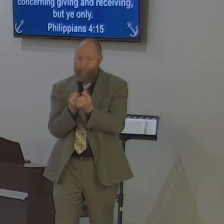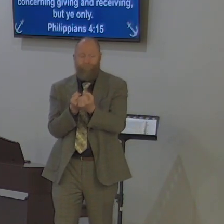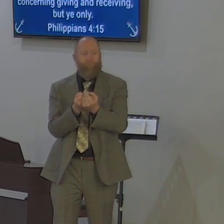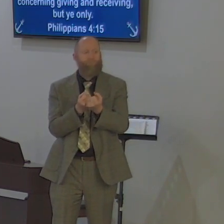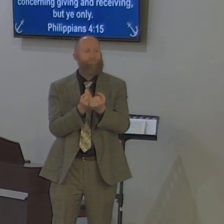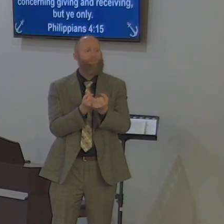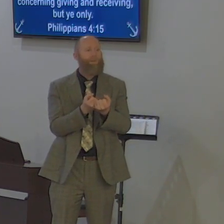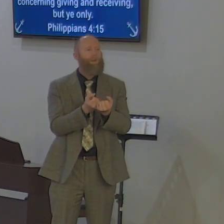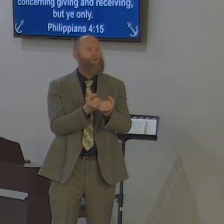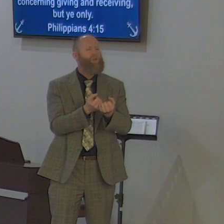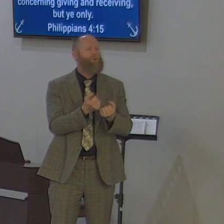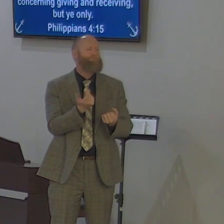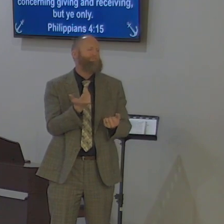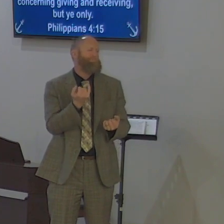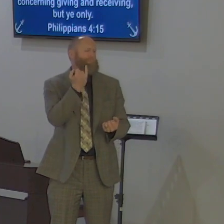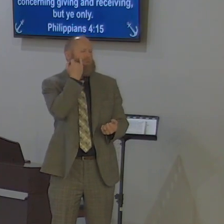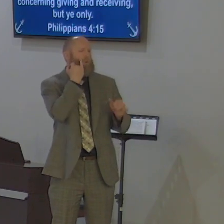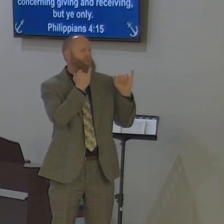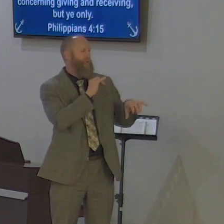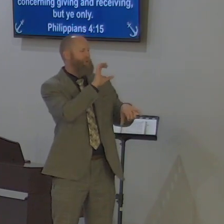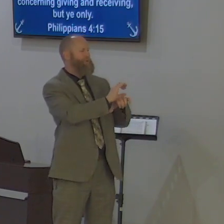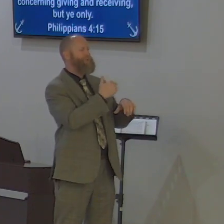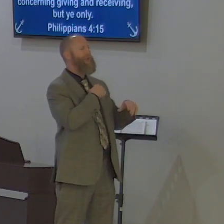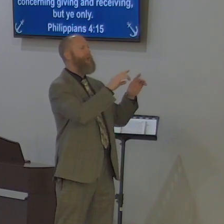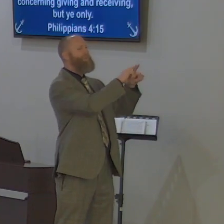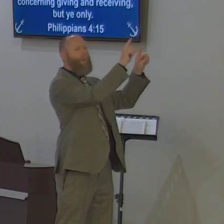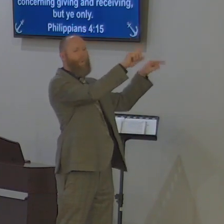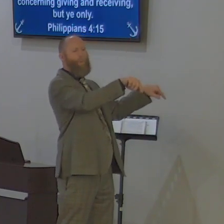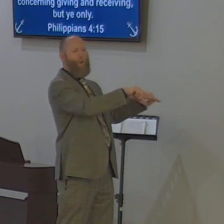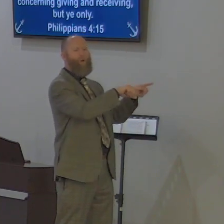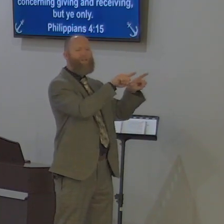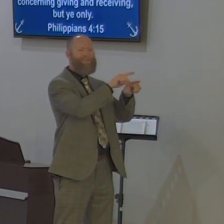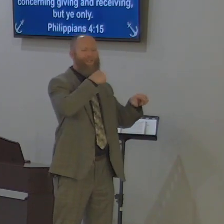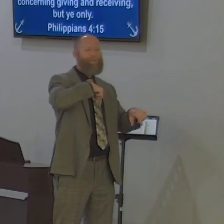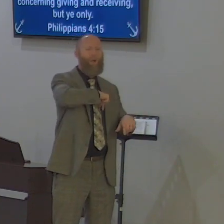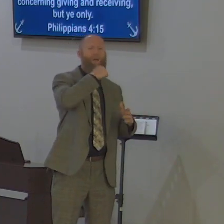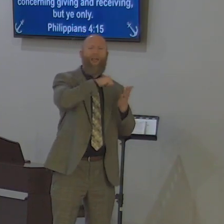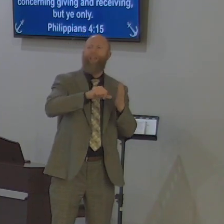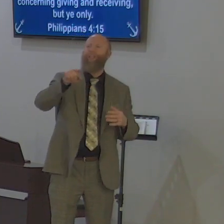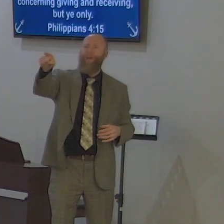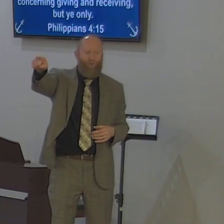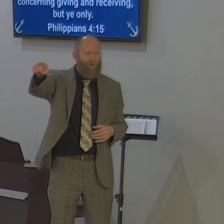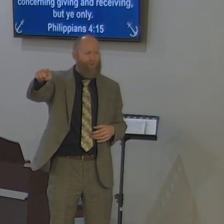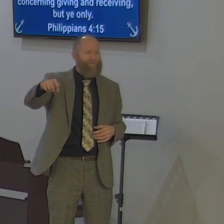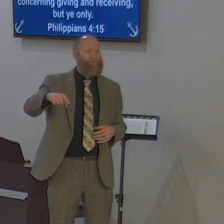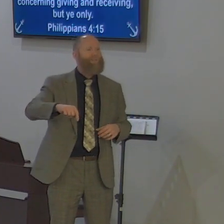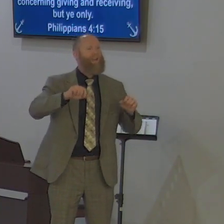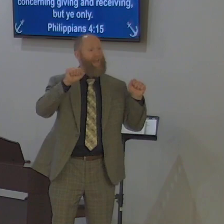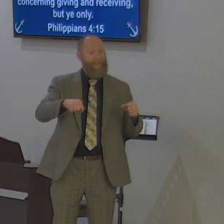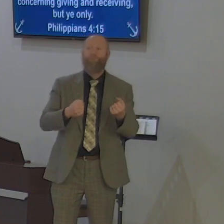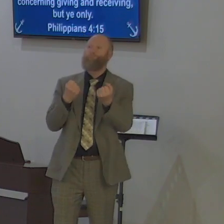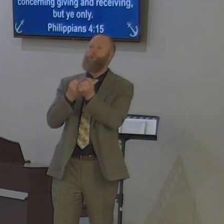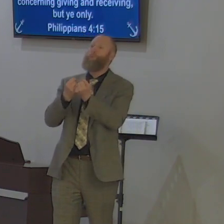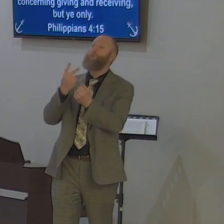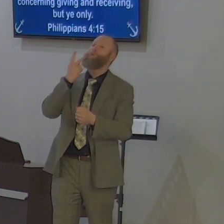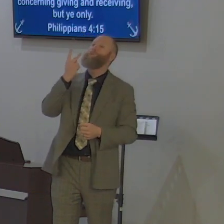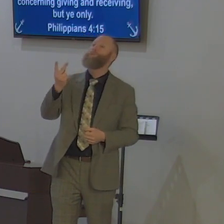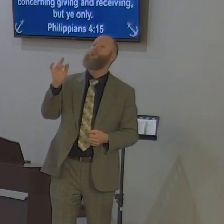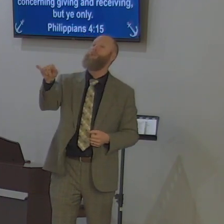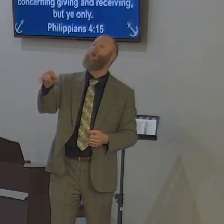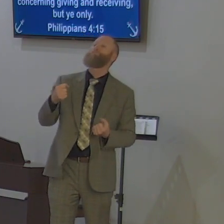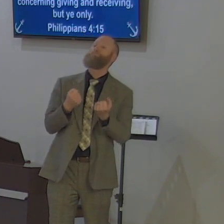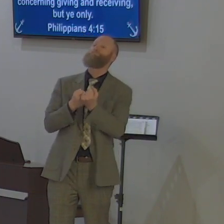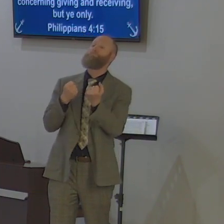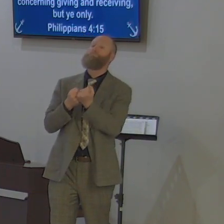But something happened in their church. Something happened in their lives where they could no longer send to him financial